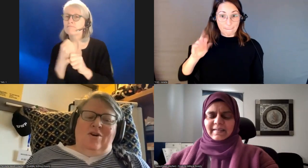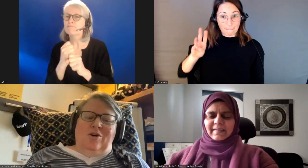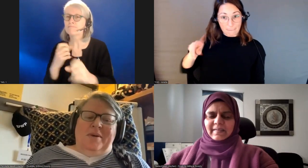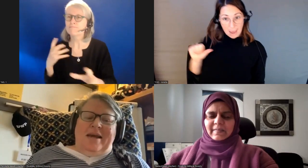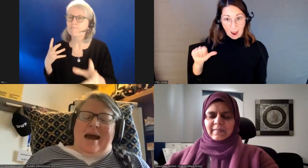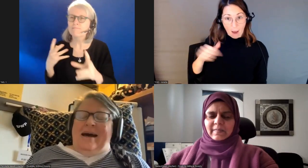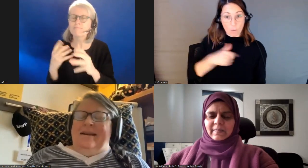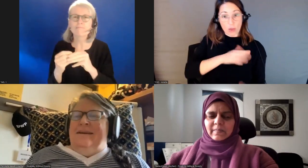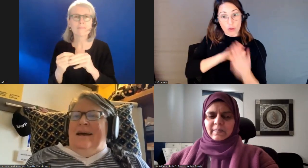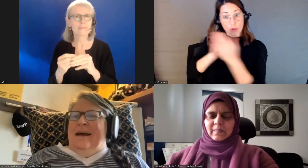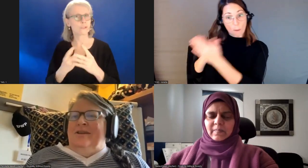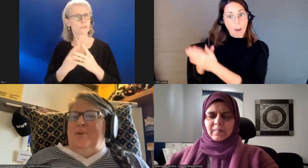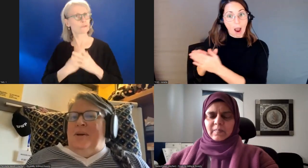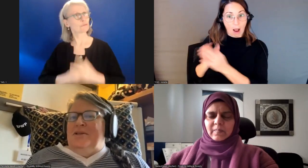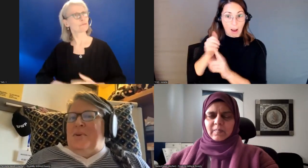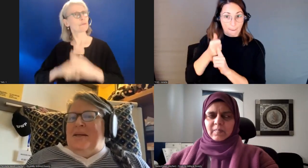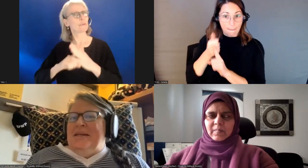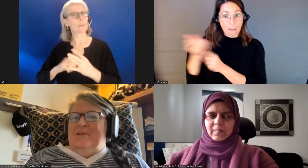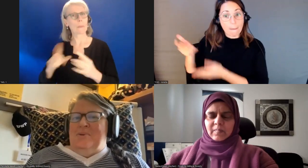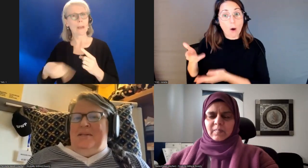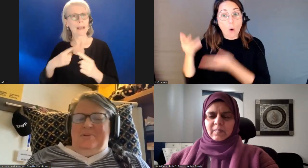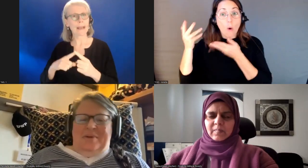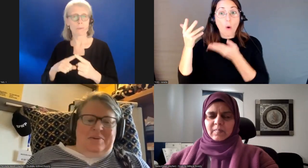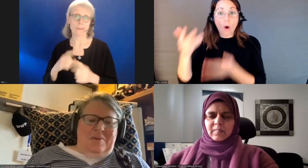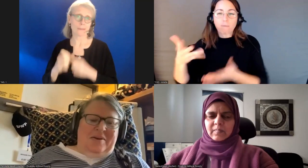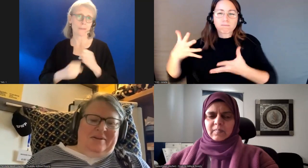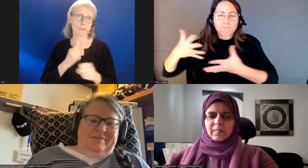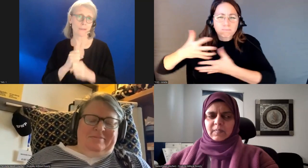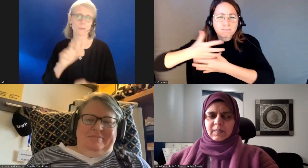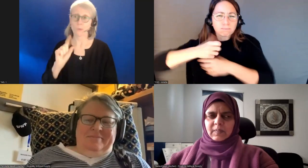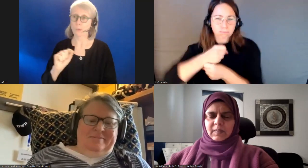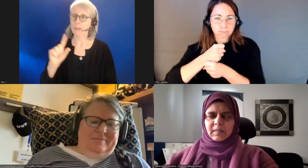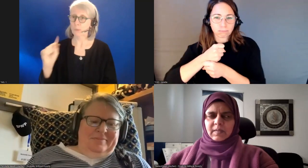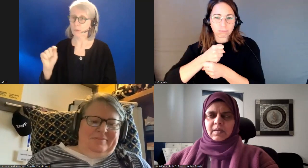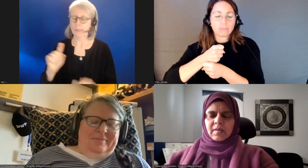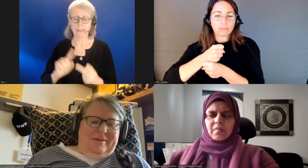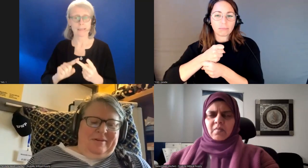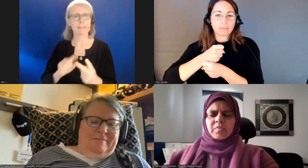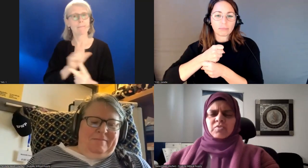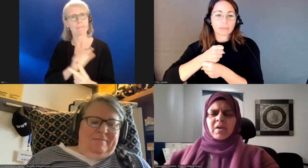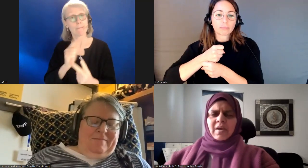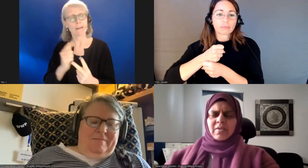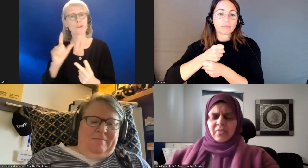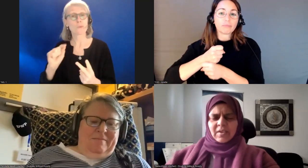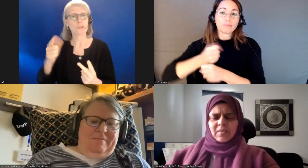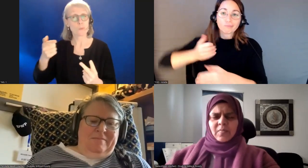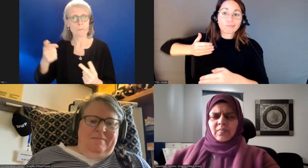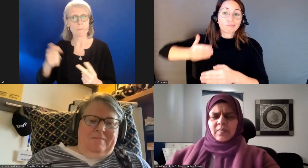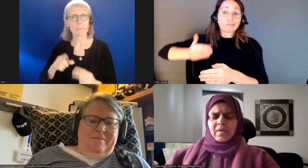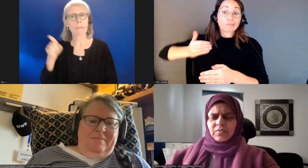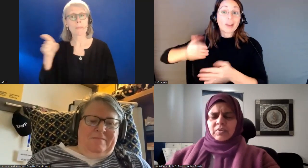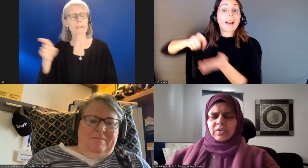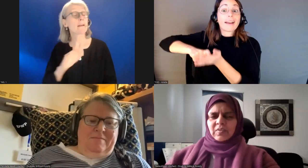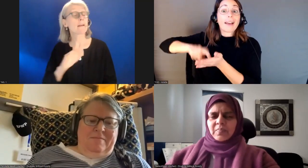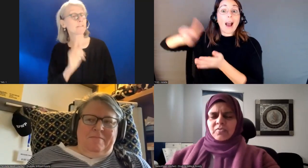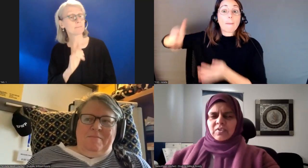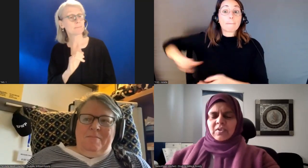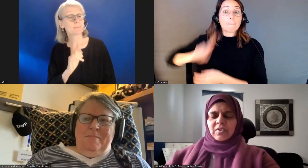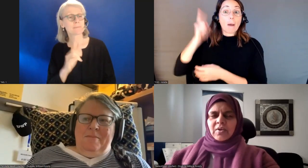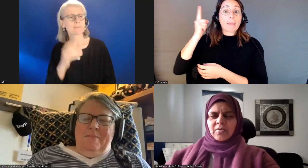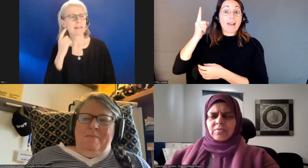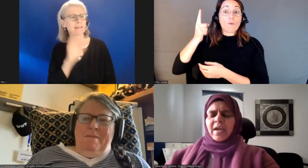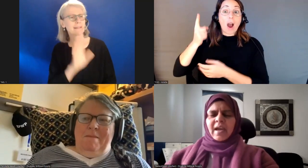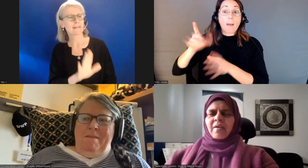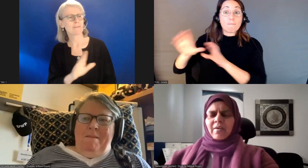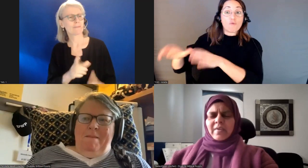to where it all began in 2020 and 2021. Well, Michelle, I think we also need to